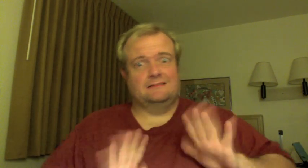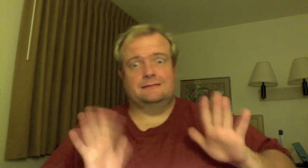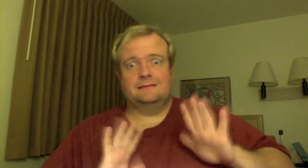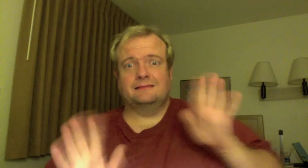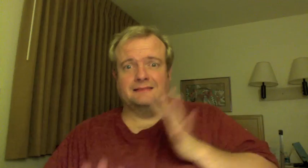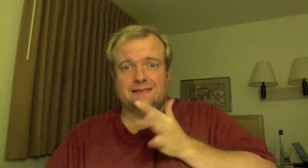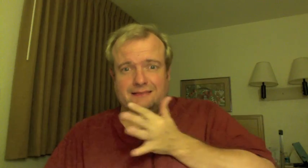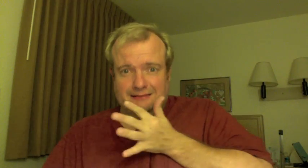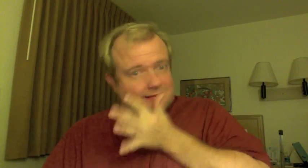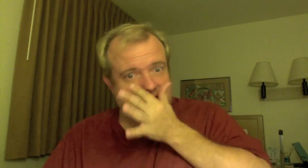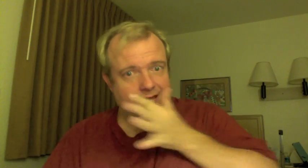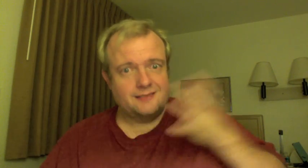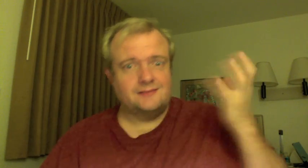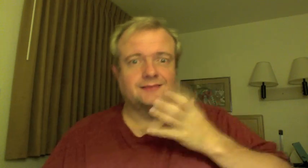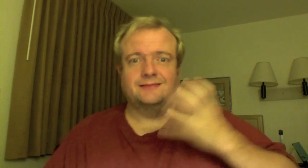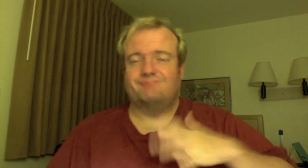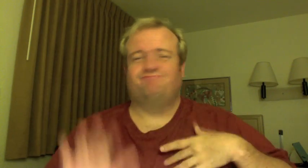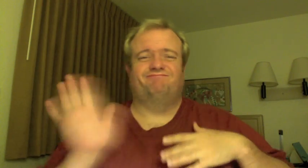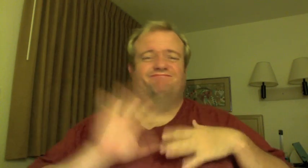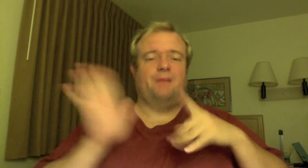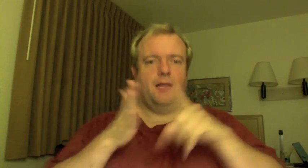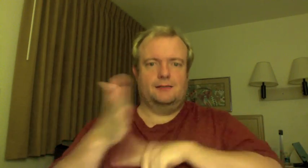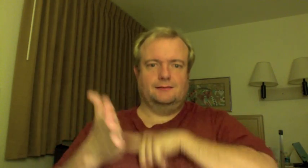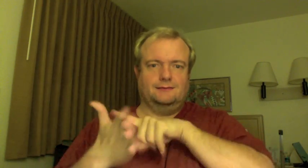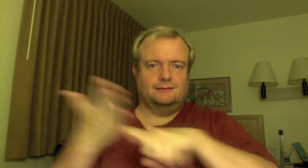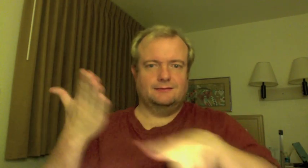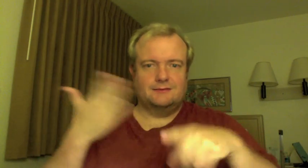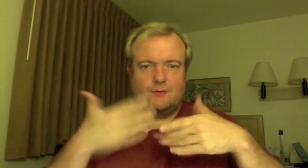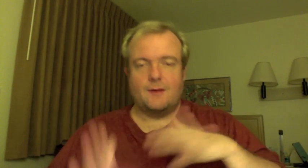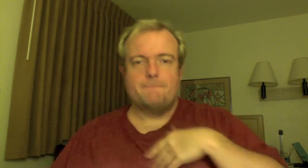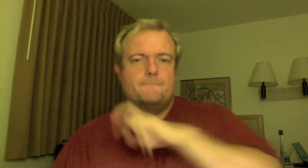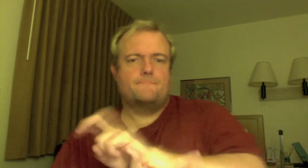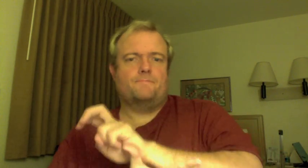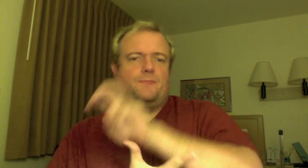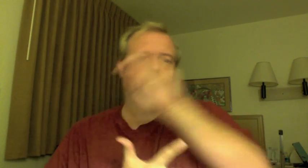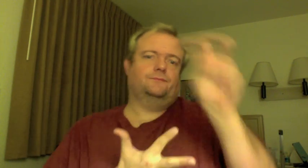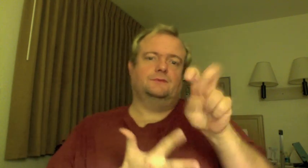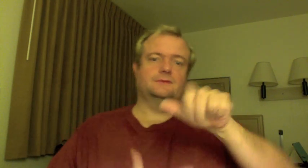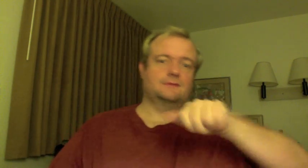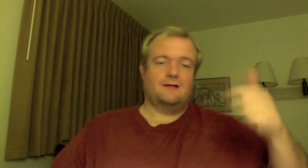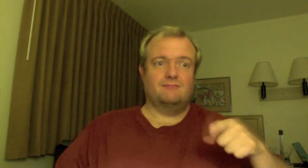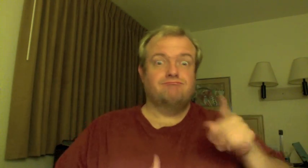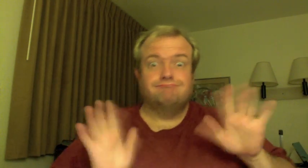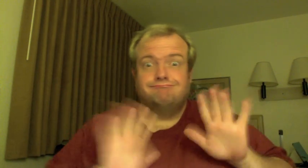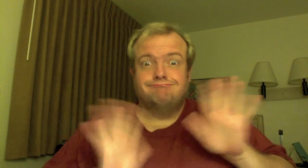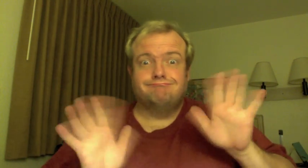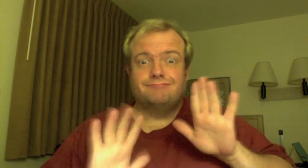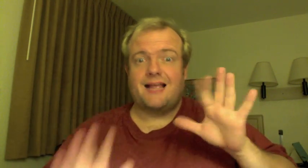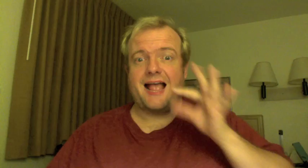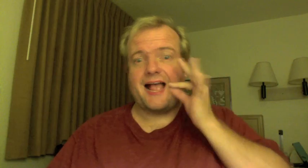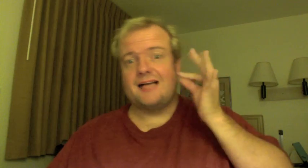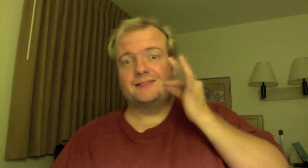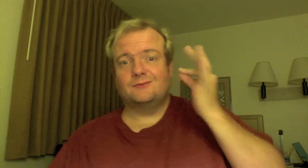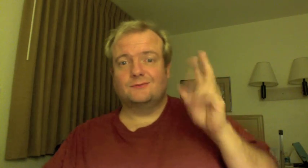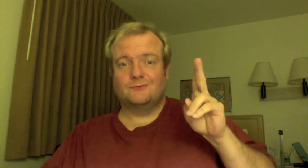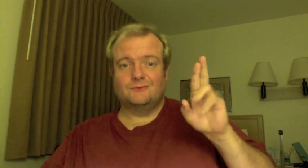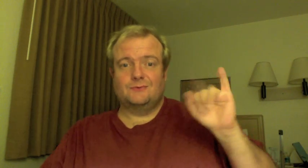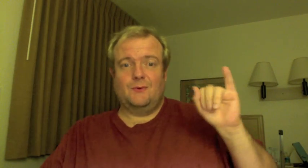With the design phase complete, the work on the concrete bowl can finally begin. By May